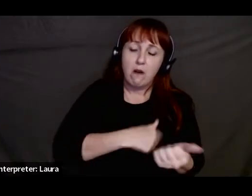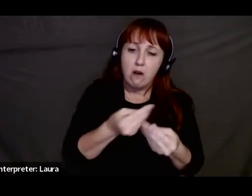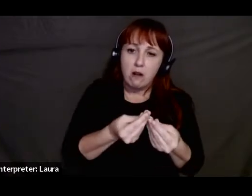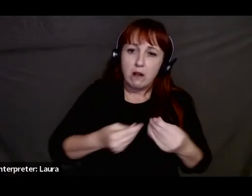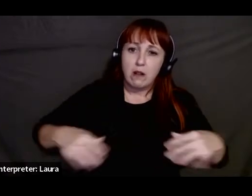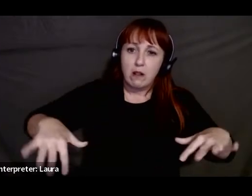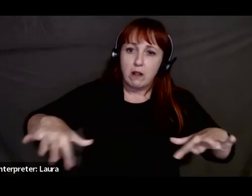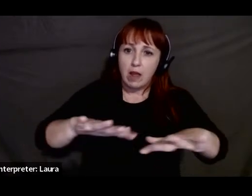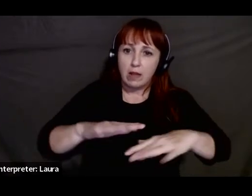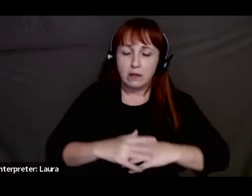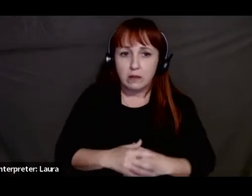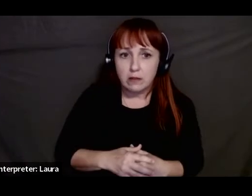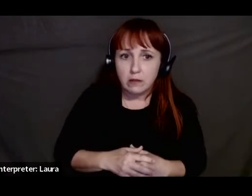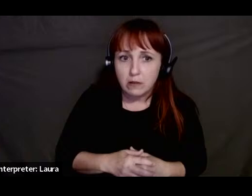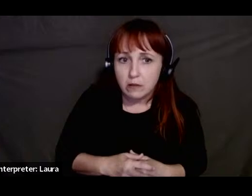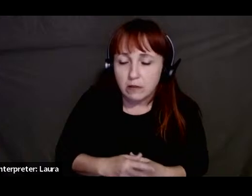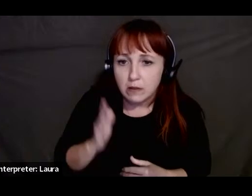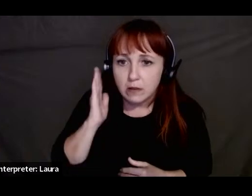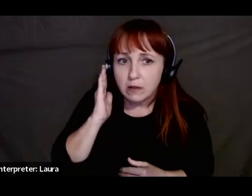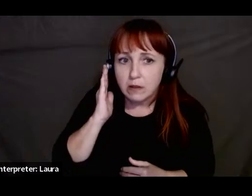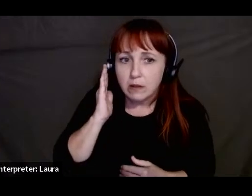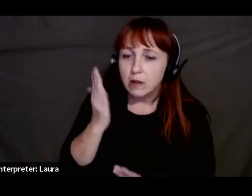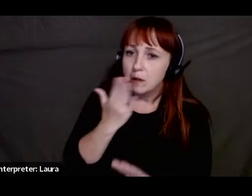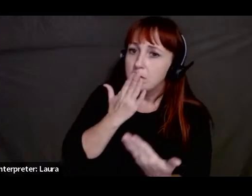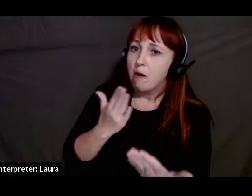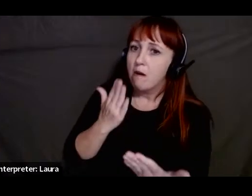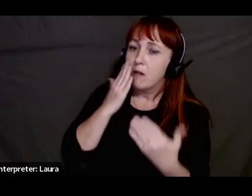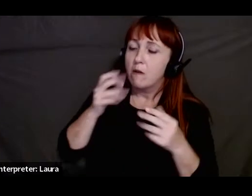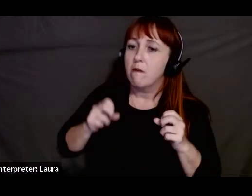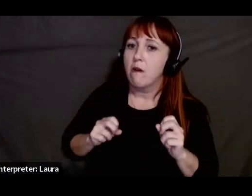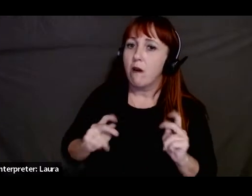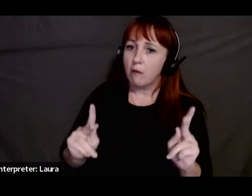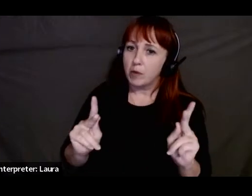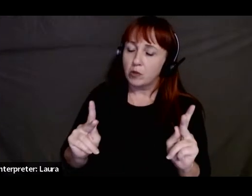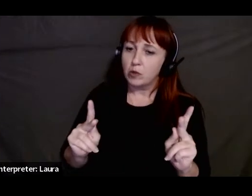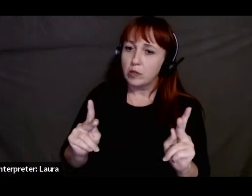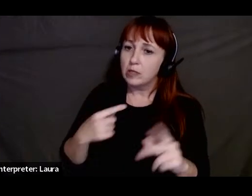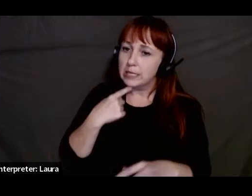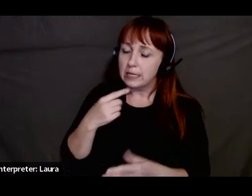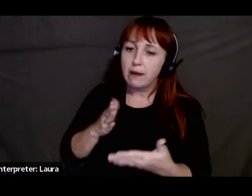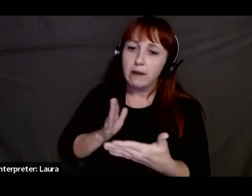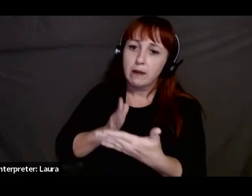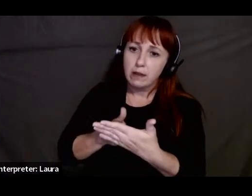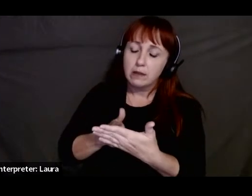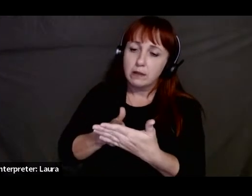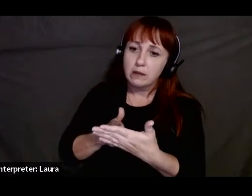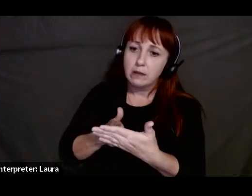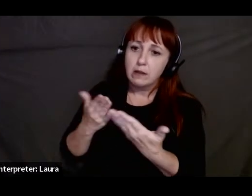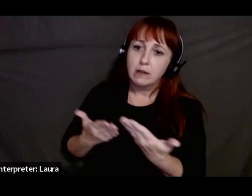So I'm not doing this back to you guys, and mahalo for this opportunity. Mahalo.